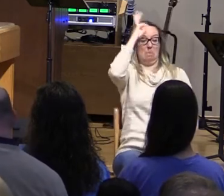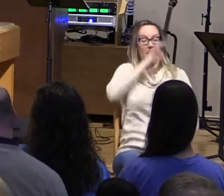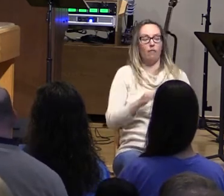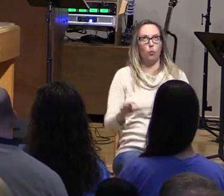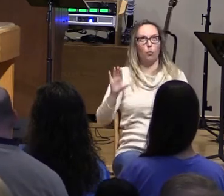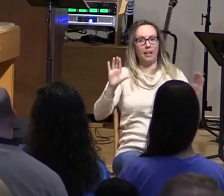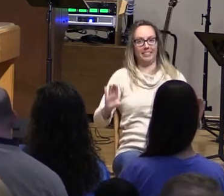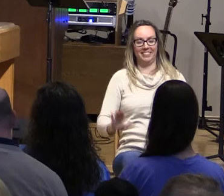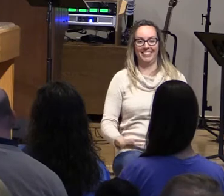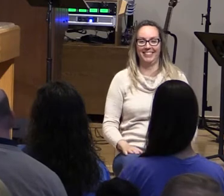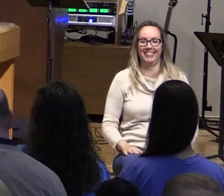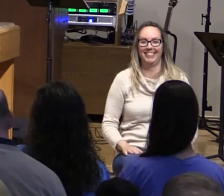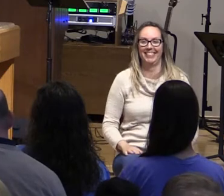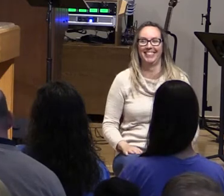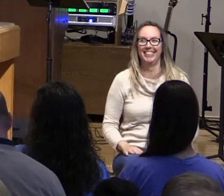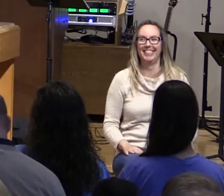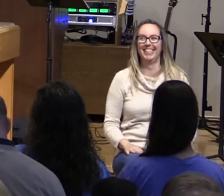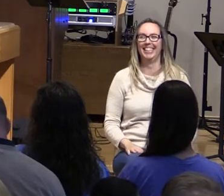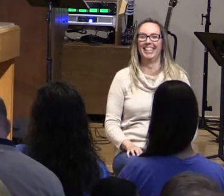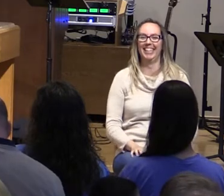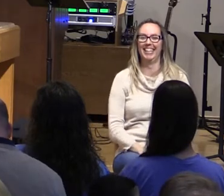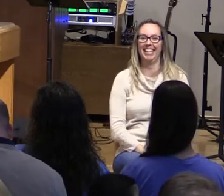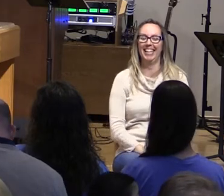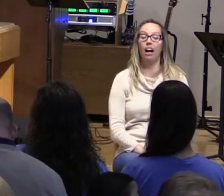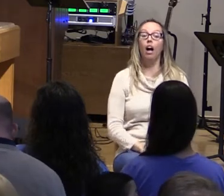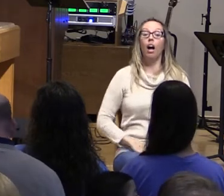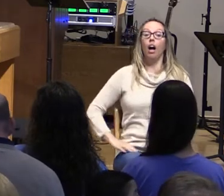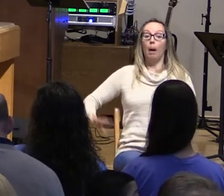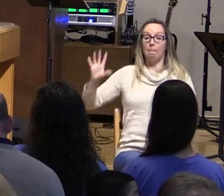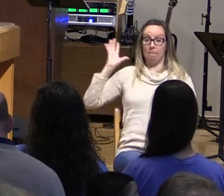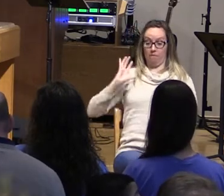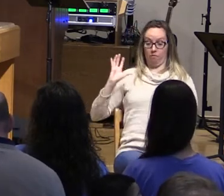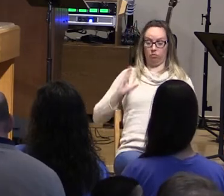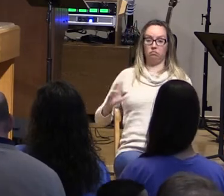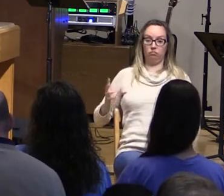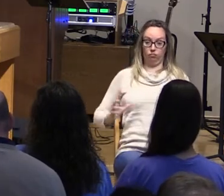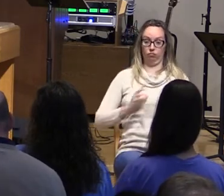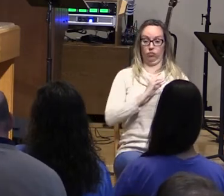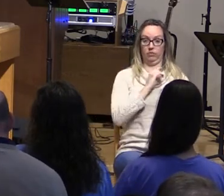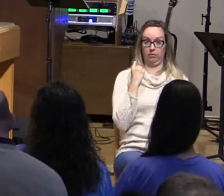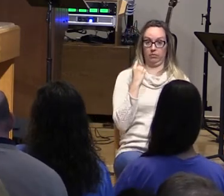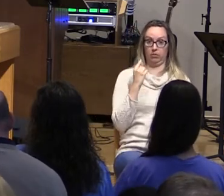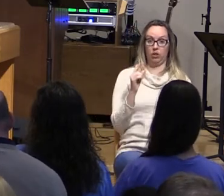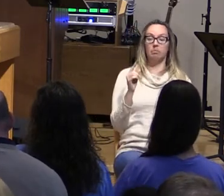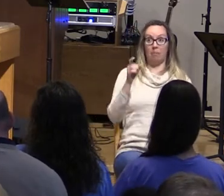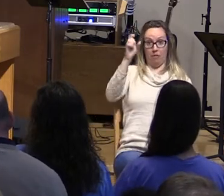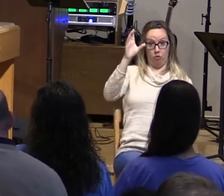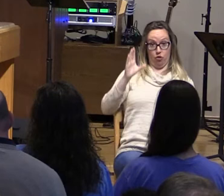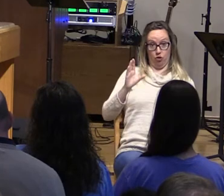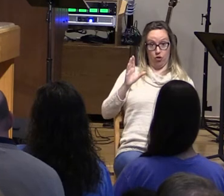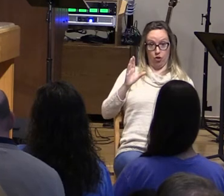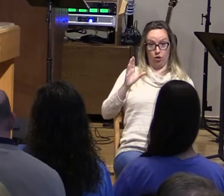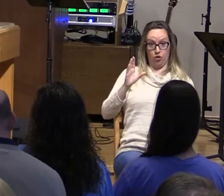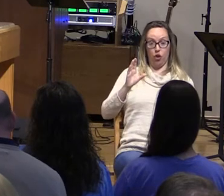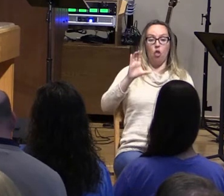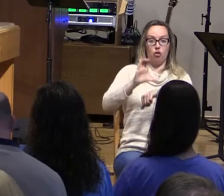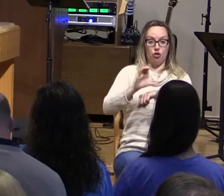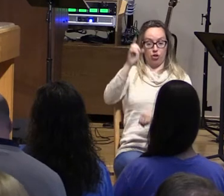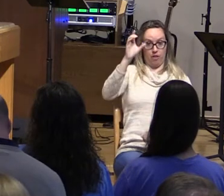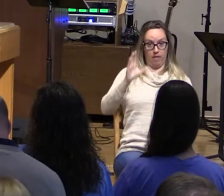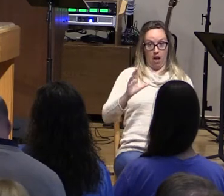fantastic. So I was ordained by the Church of God, Cleveland, Tennessee.